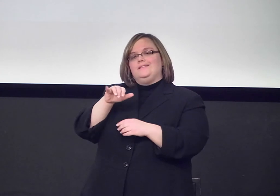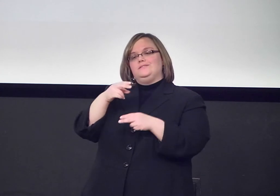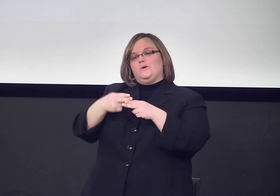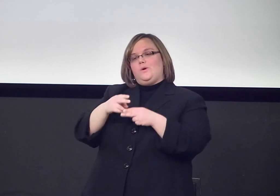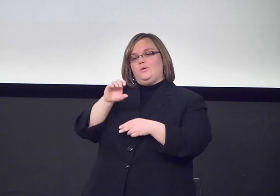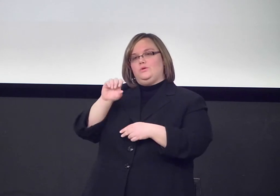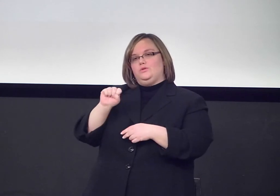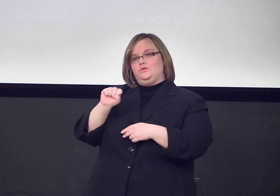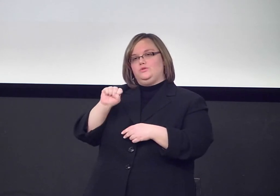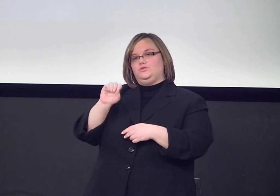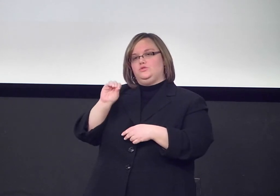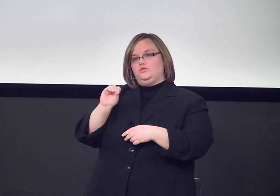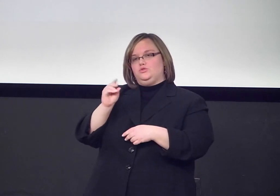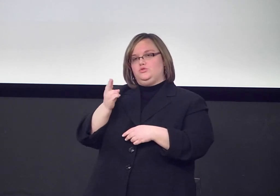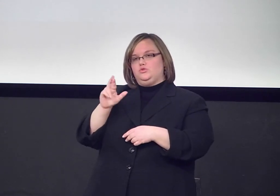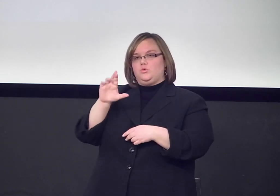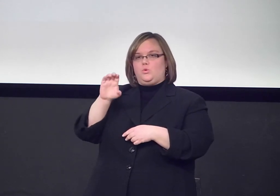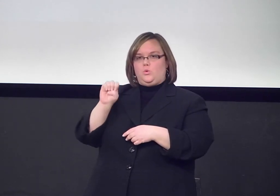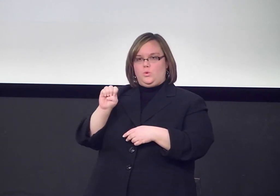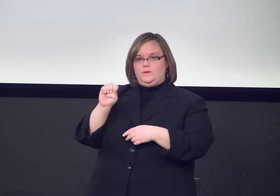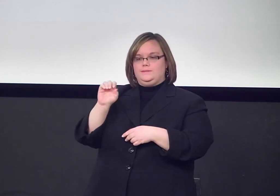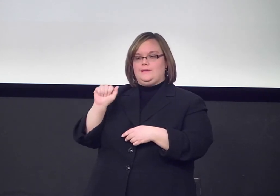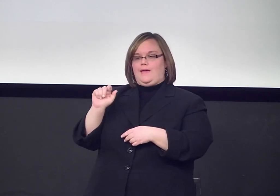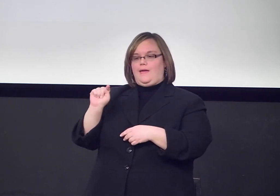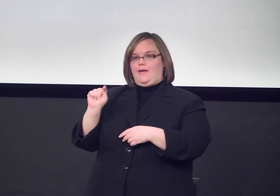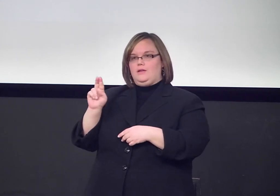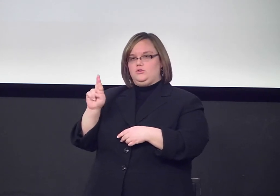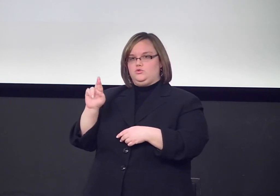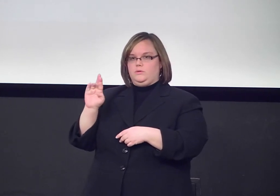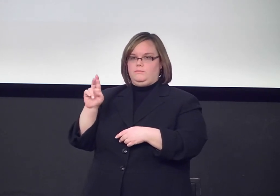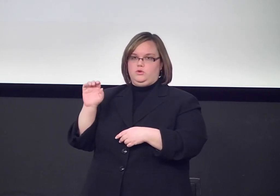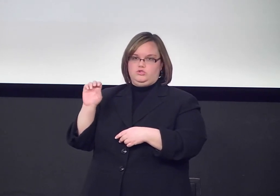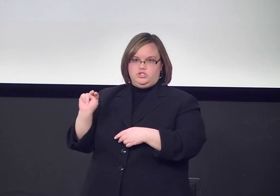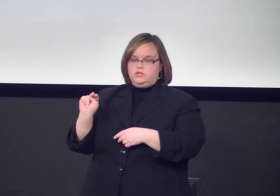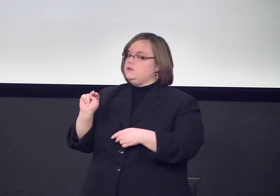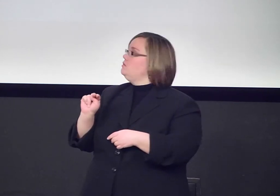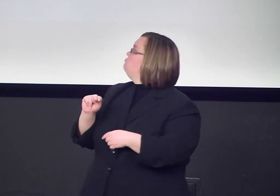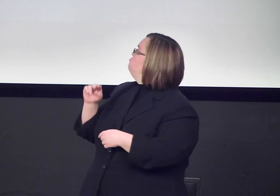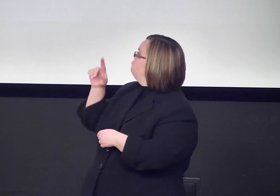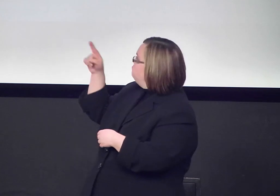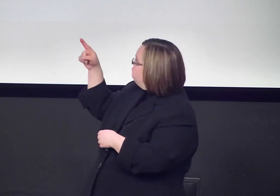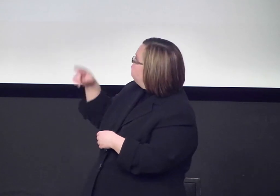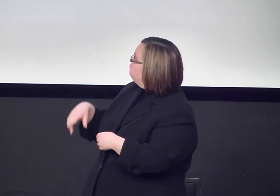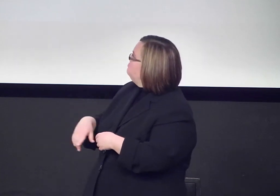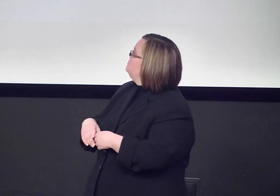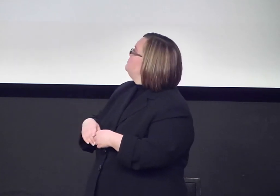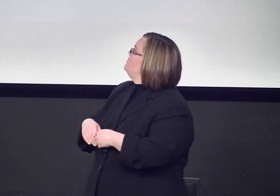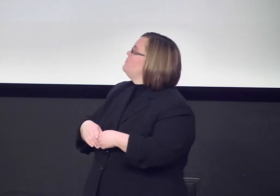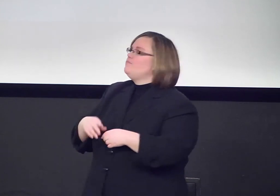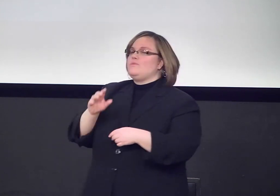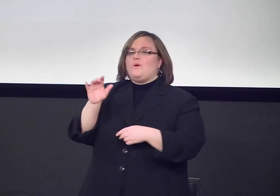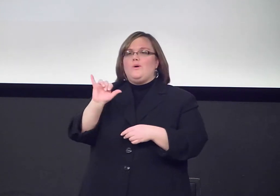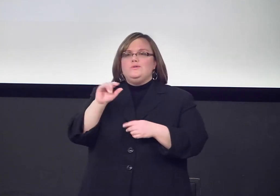essentially indicating who is speaking by pointing. And that is called source attributions.